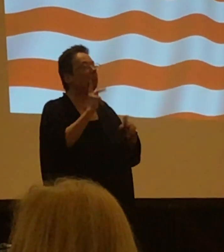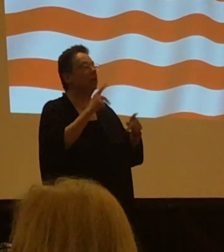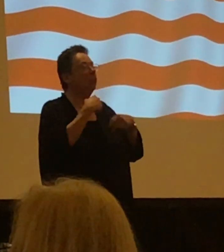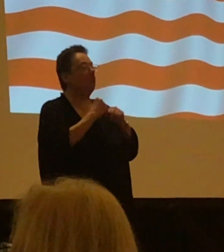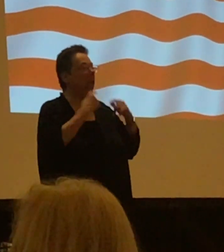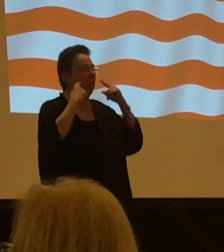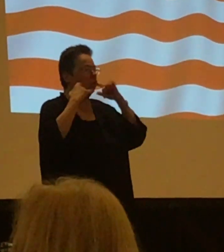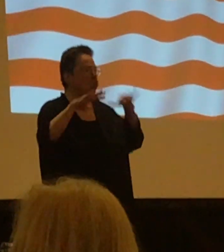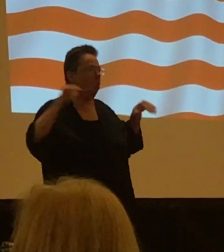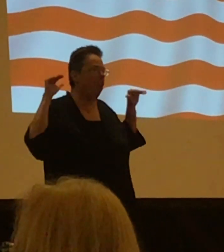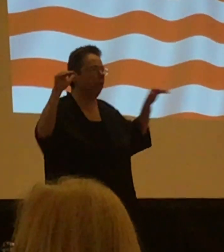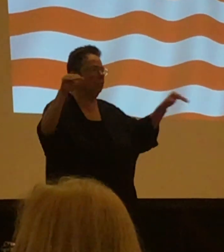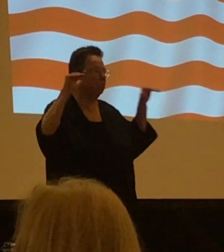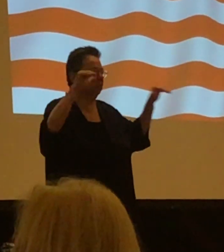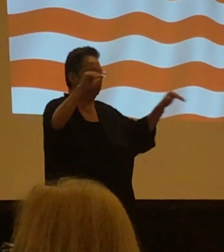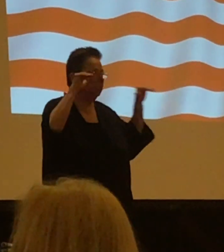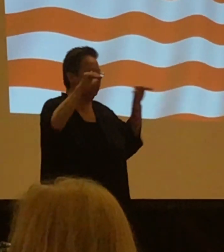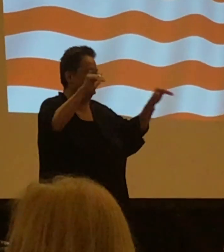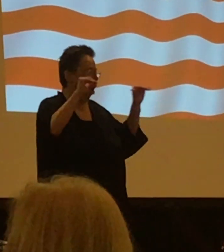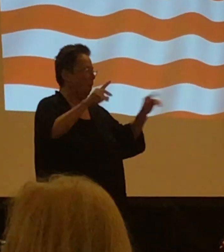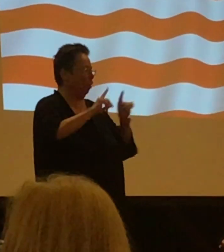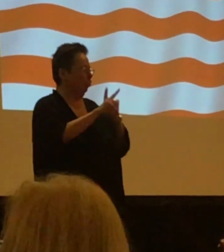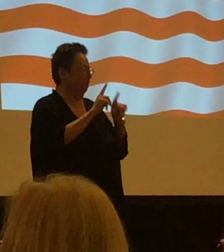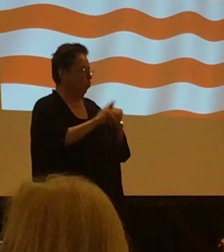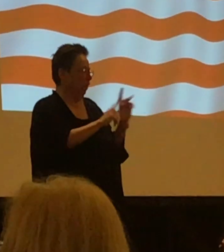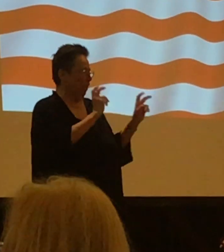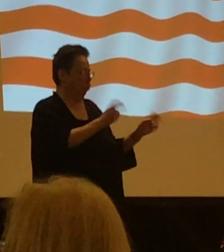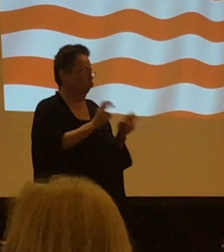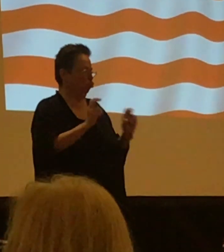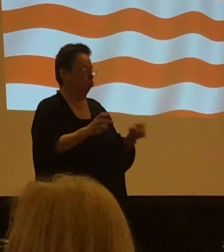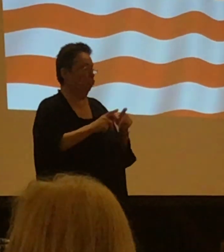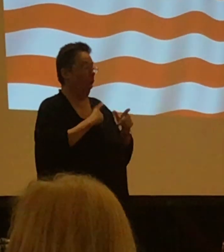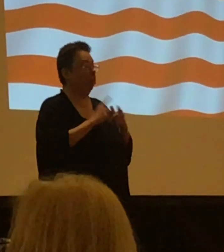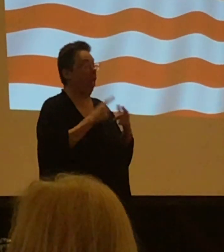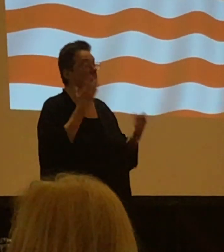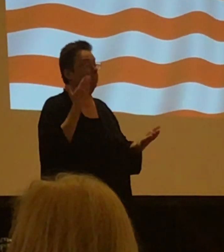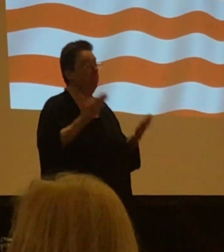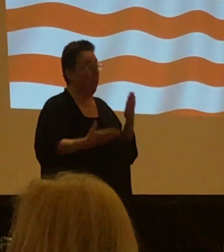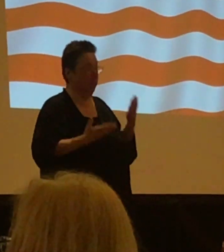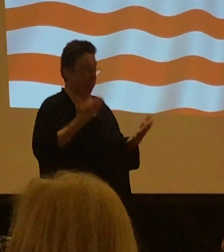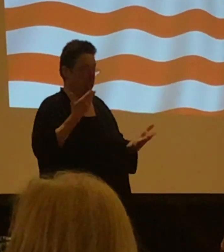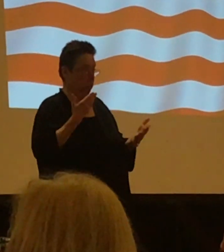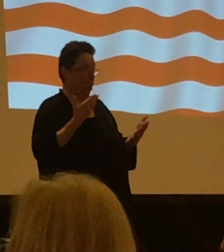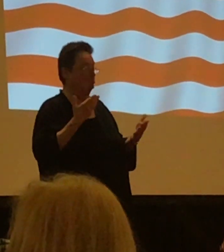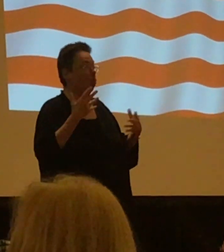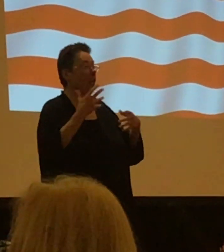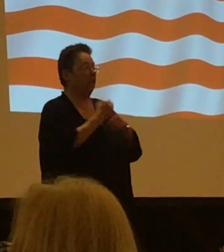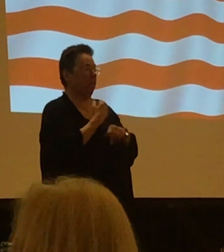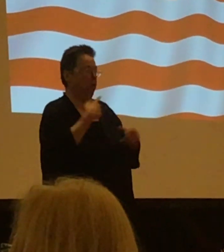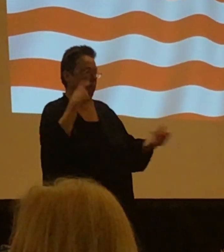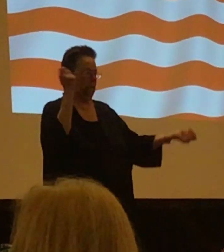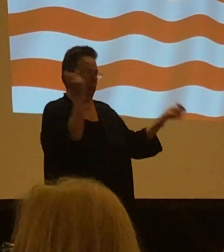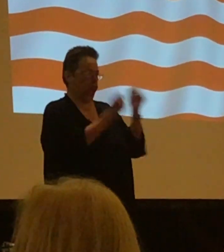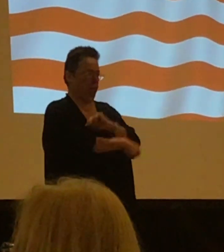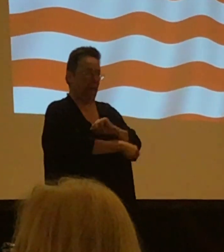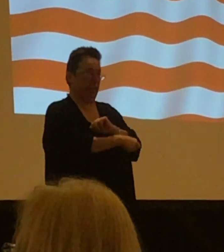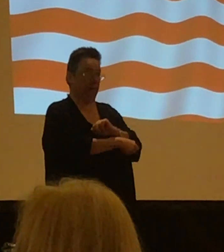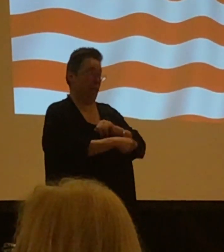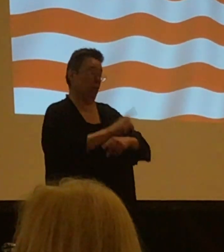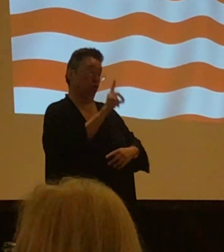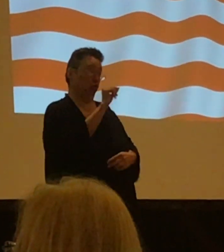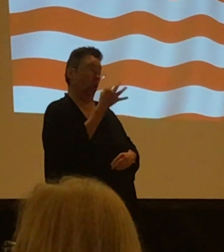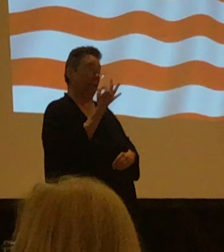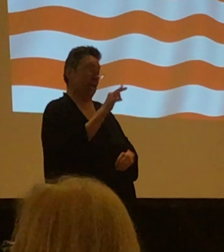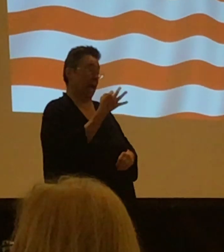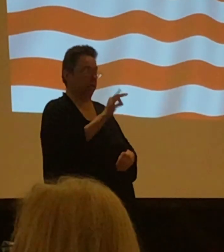noise about a certain issue, then maybe, just maybe, we can get something changed. This